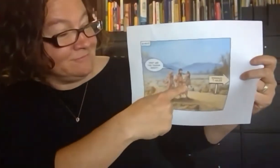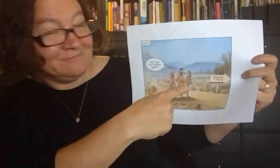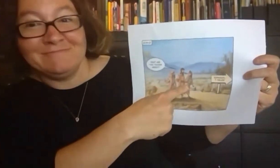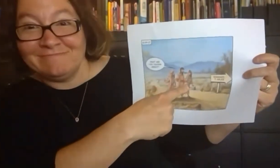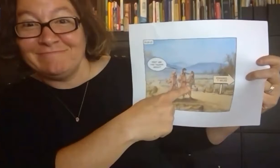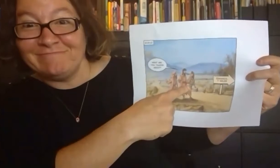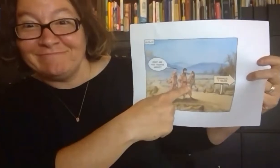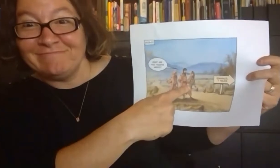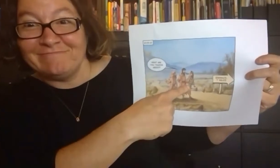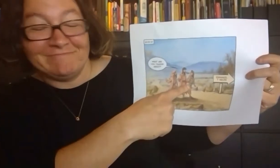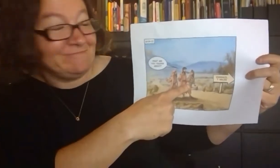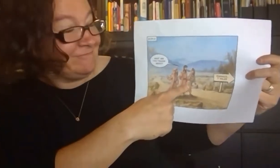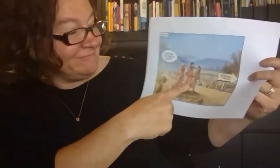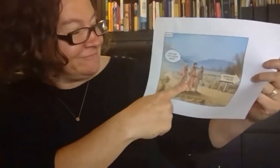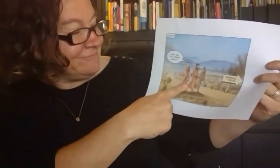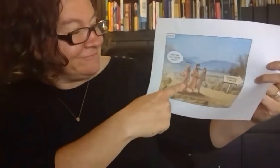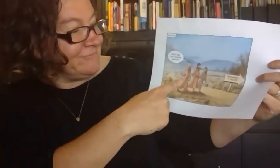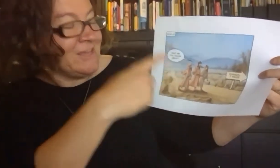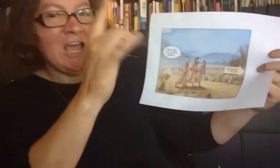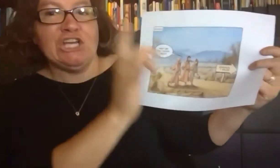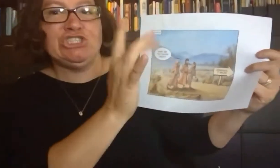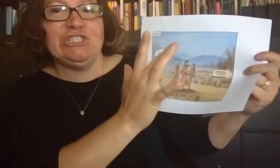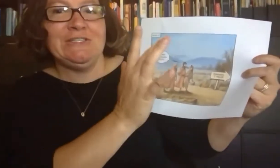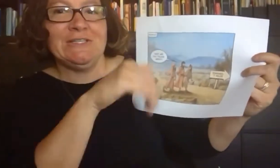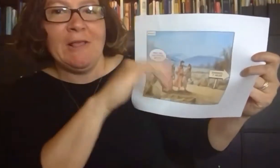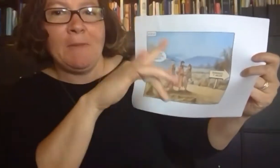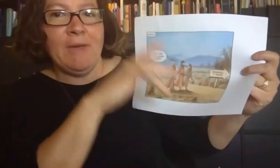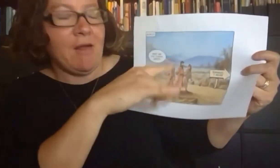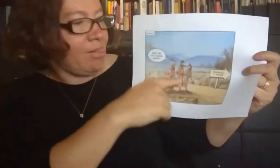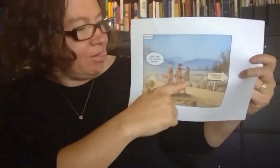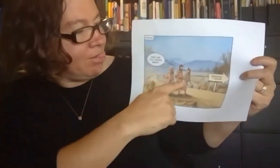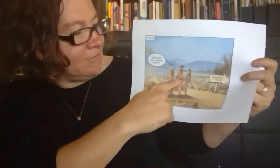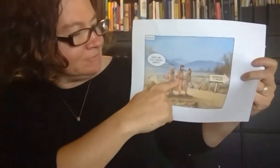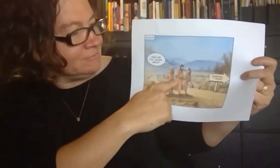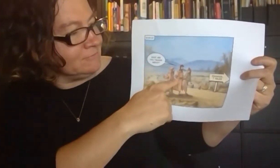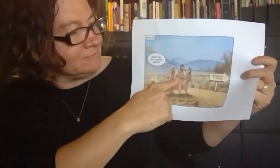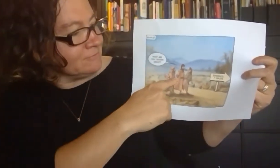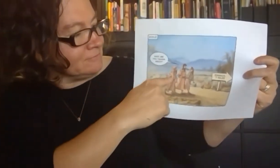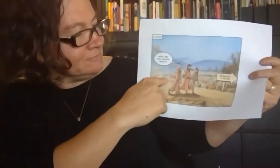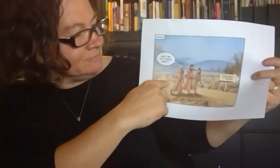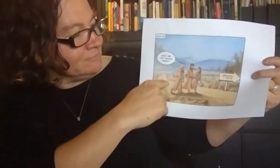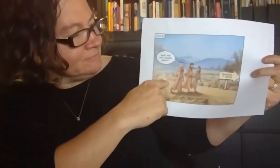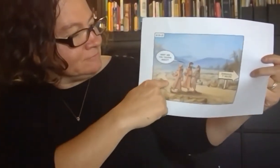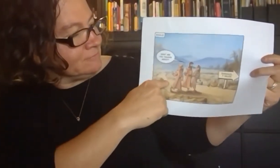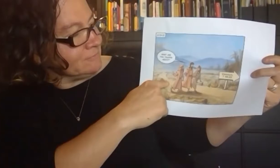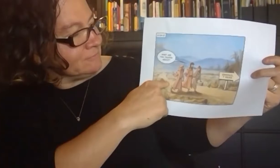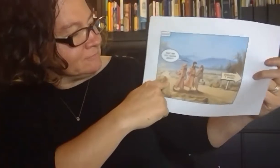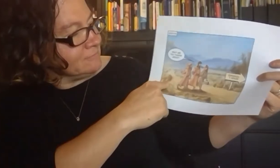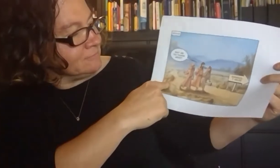this third person is drawn as a woman, and Jesus is in the middle.